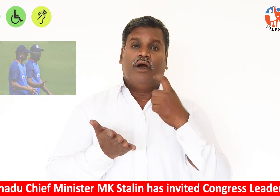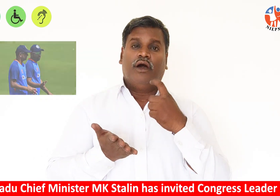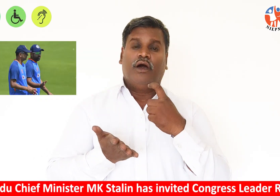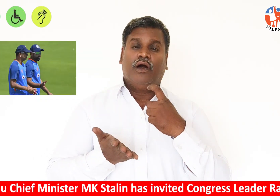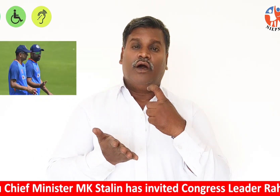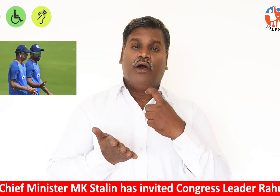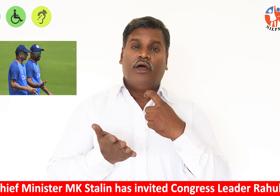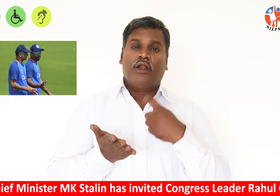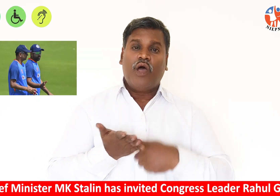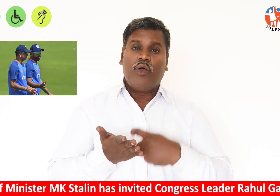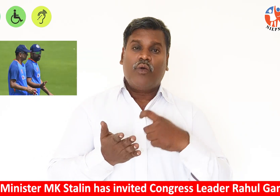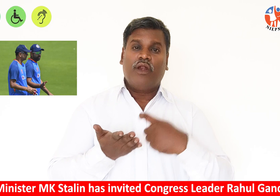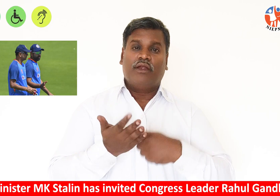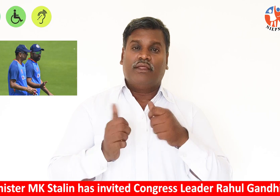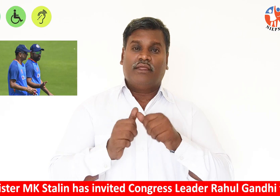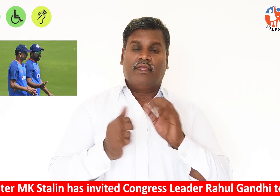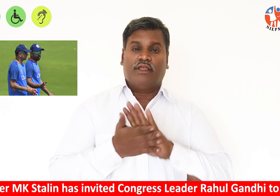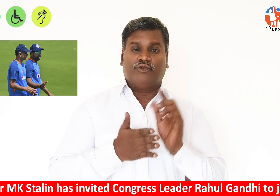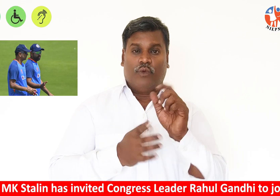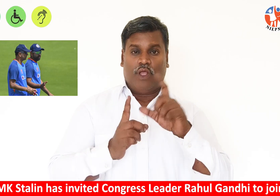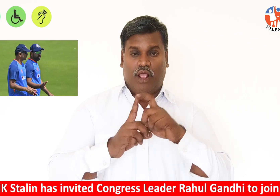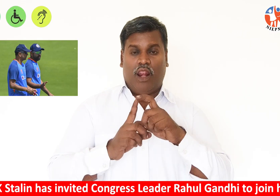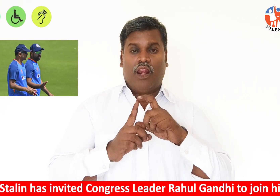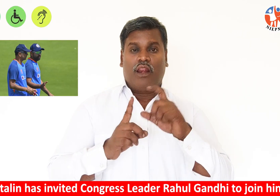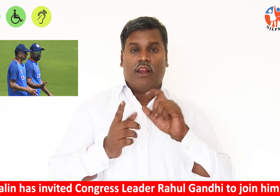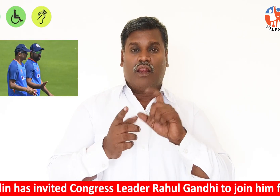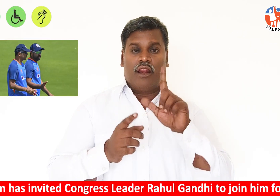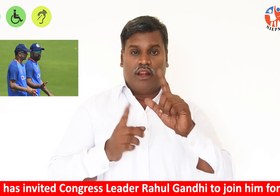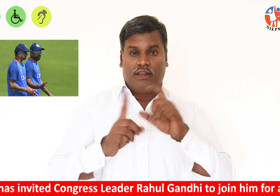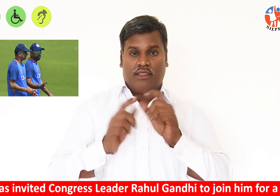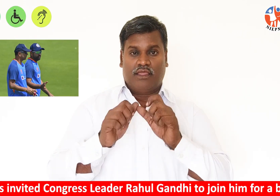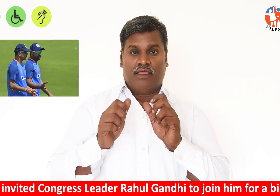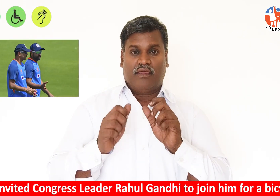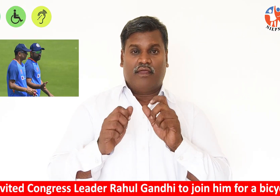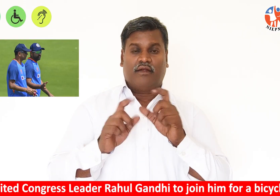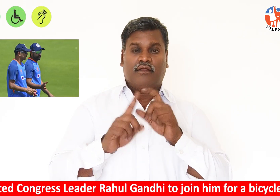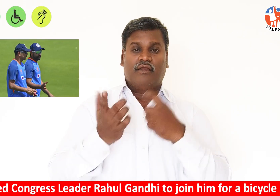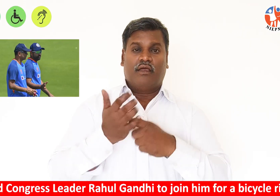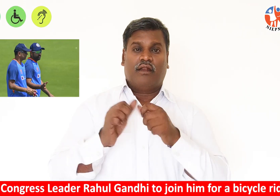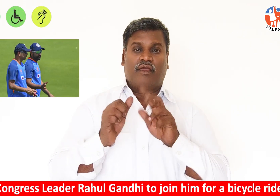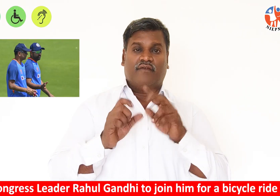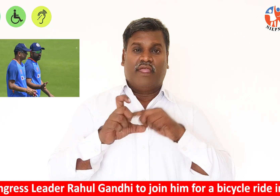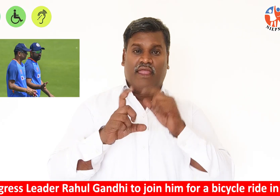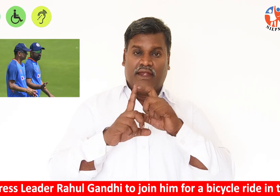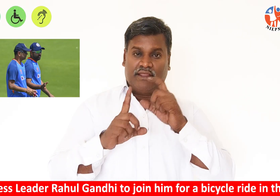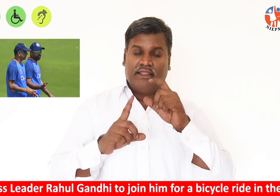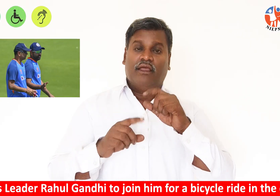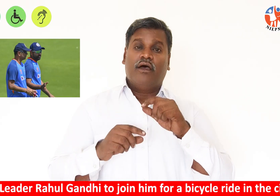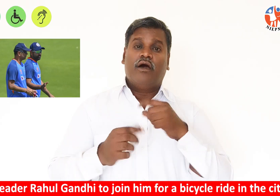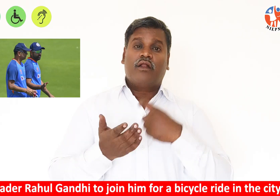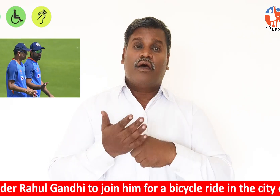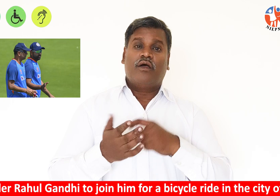Rahul Dravid is set to take over Rajasthan Royals head coach in the IPL 2025, sources say.